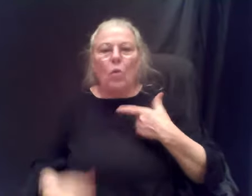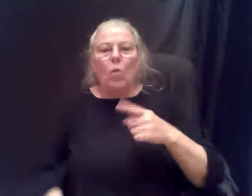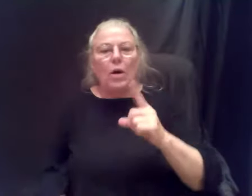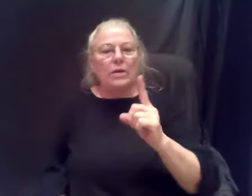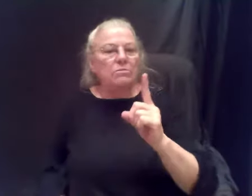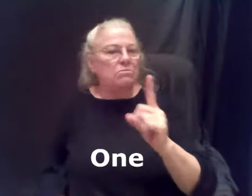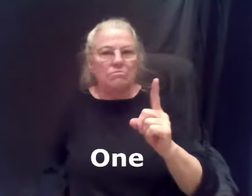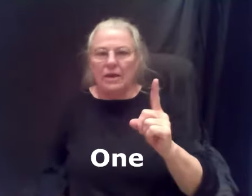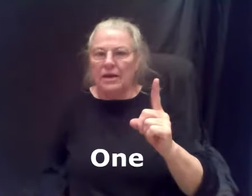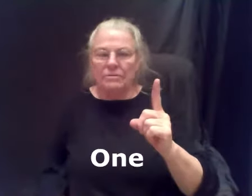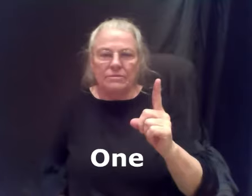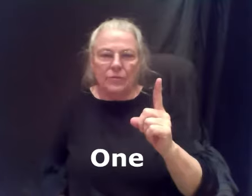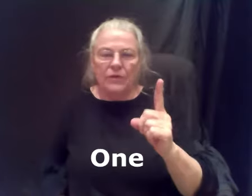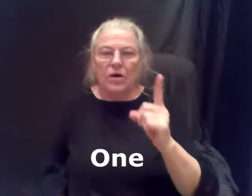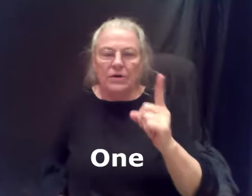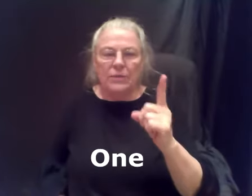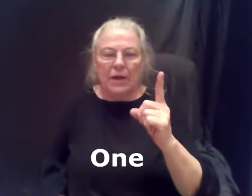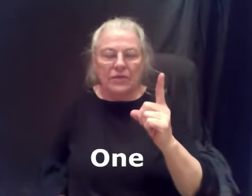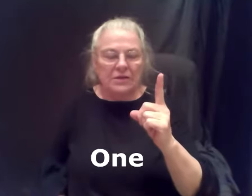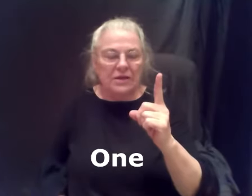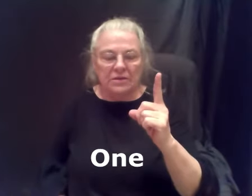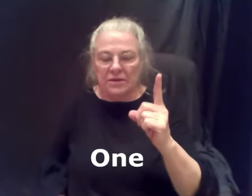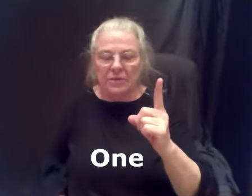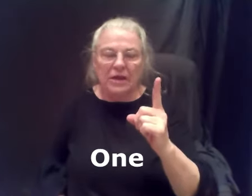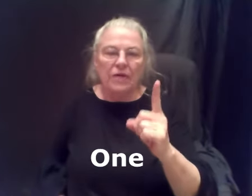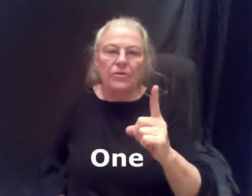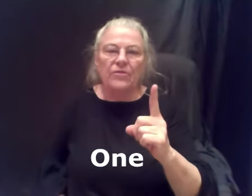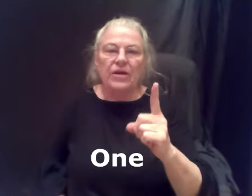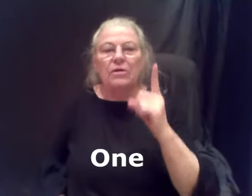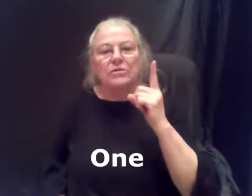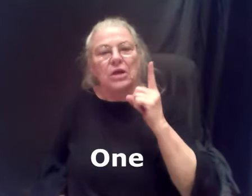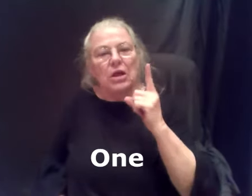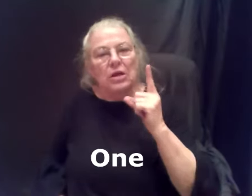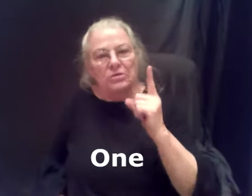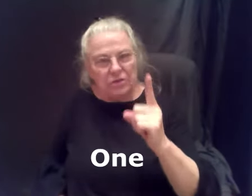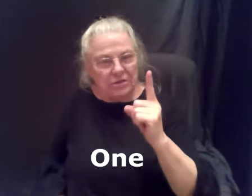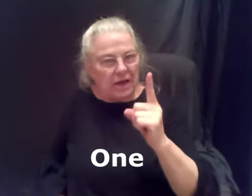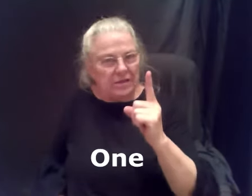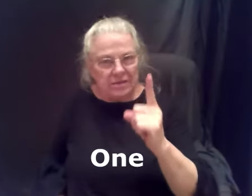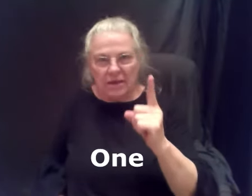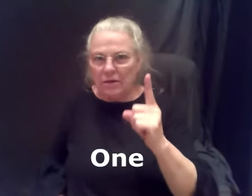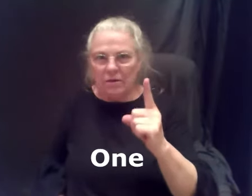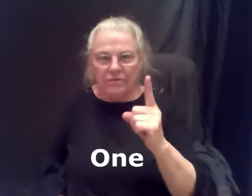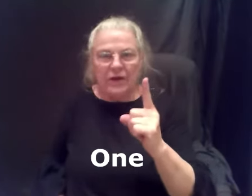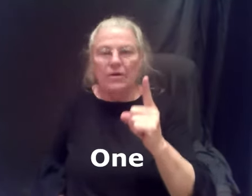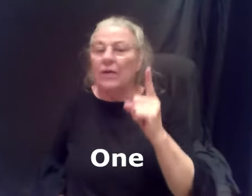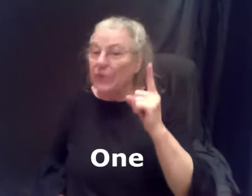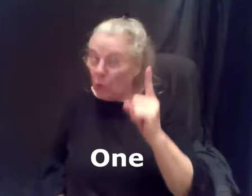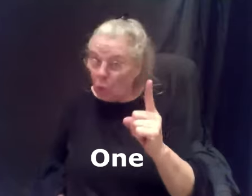One, and we've talked about this in some of the other videos, just a singular finger out there. One.